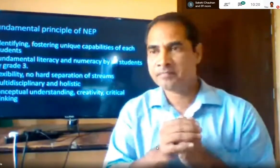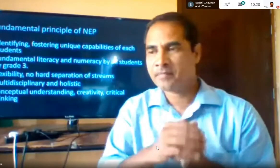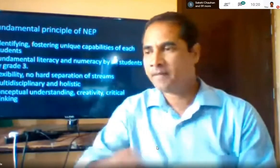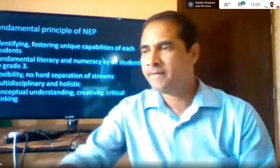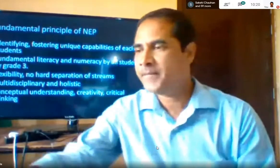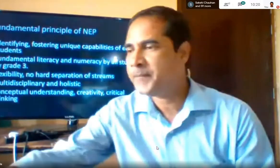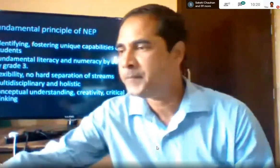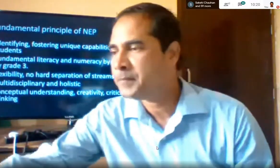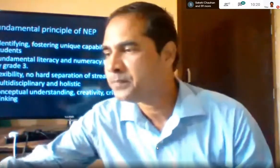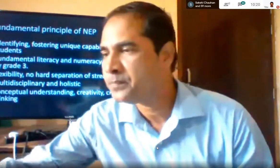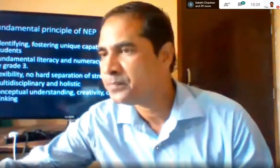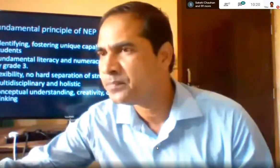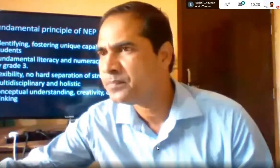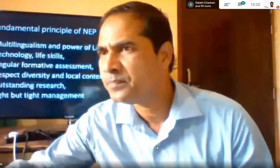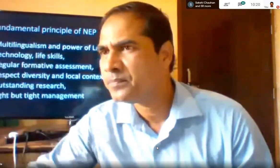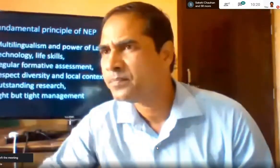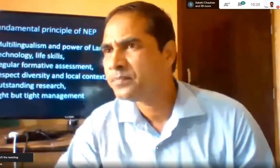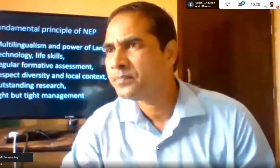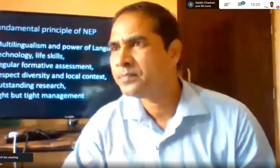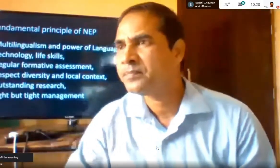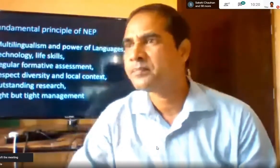critical thinking is really important.